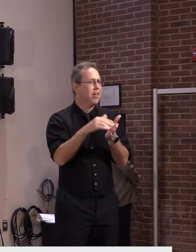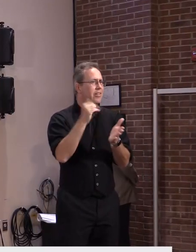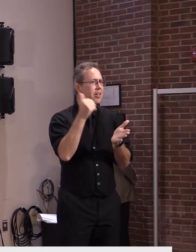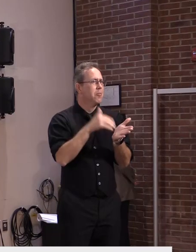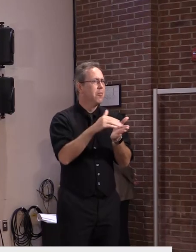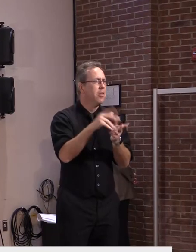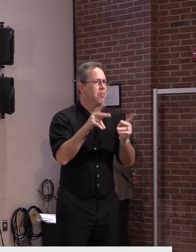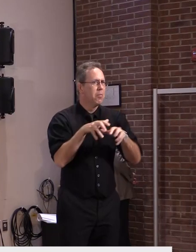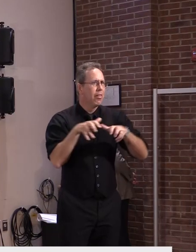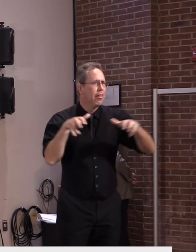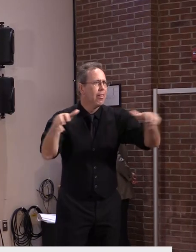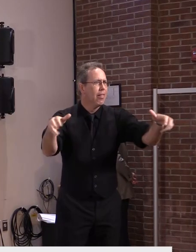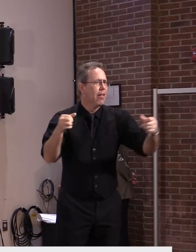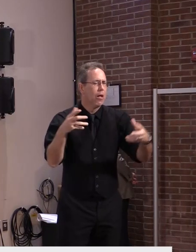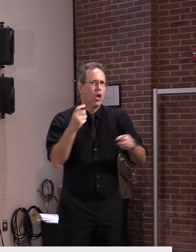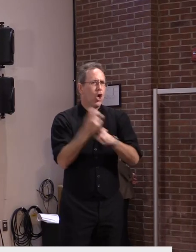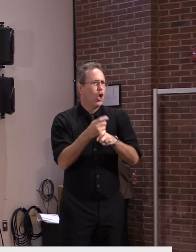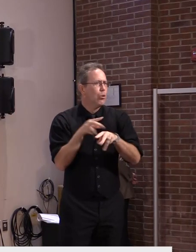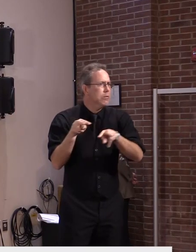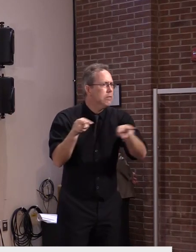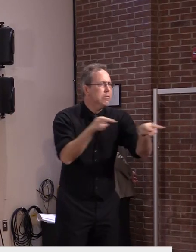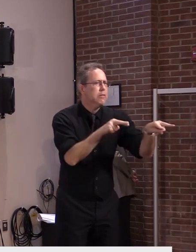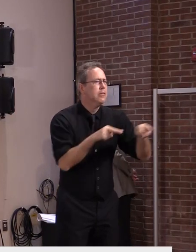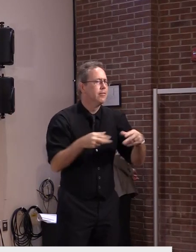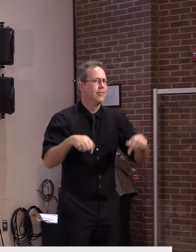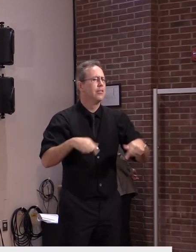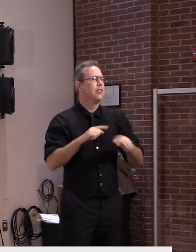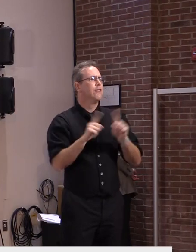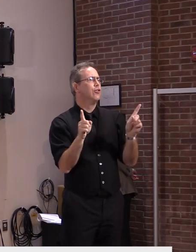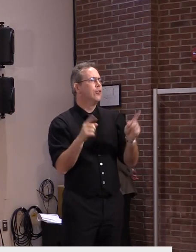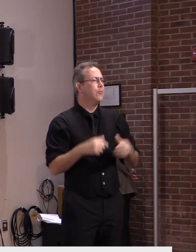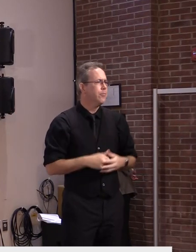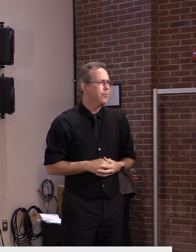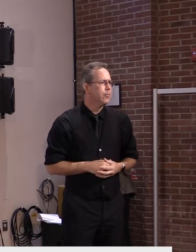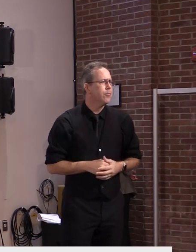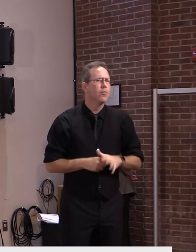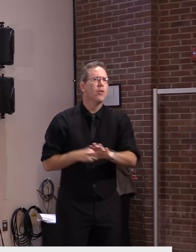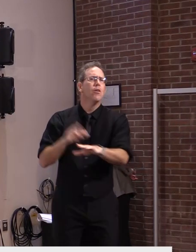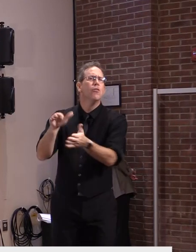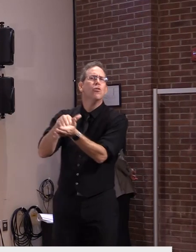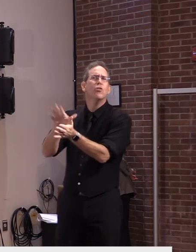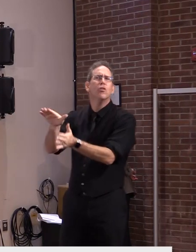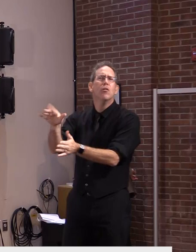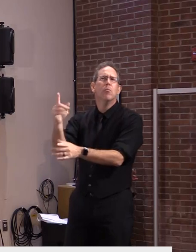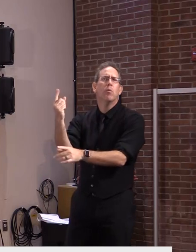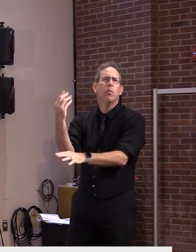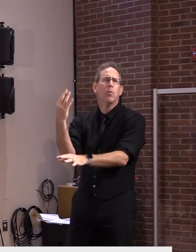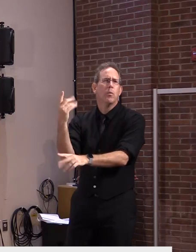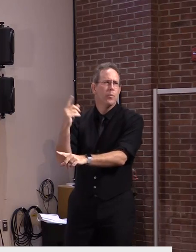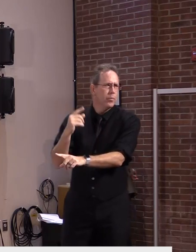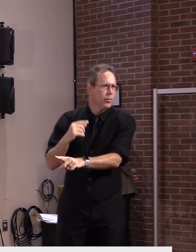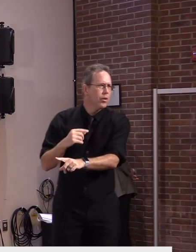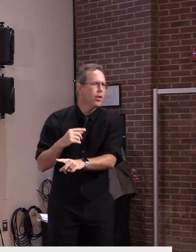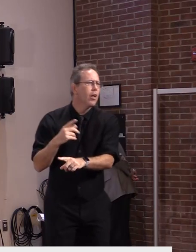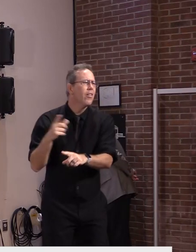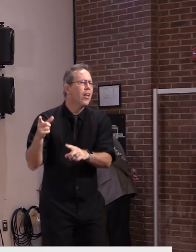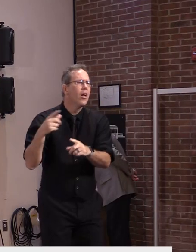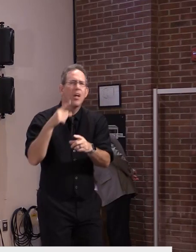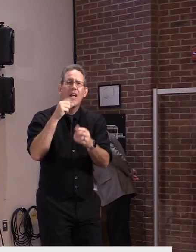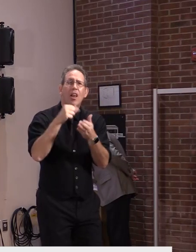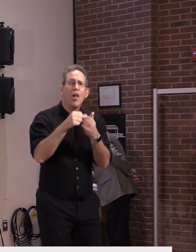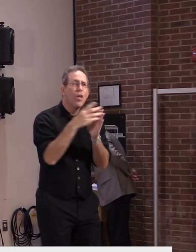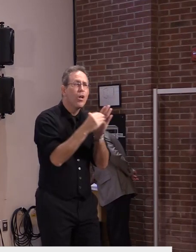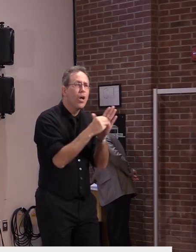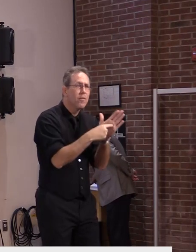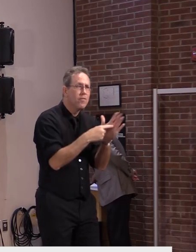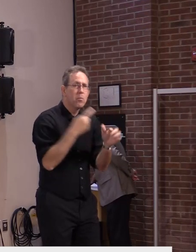Well, why would, and somebody shared a copy of a health department letter with me, why would somebody who got both their shots